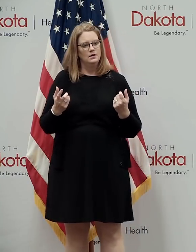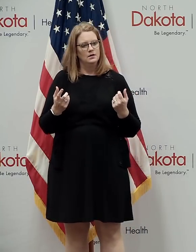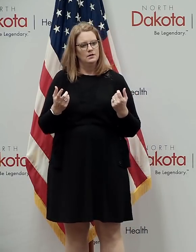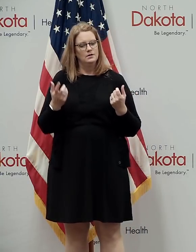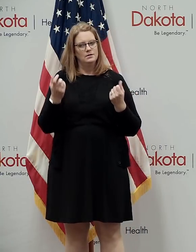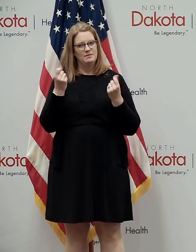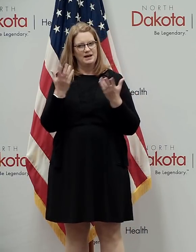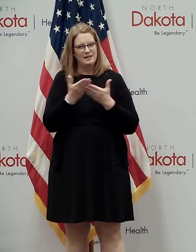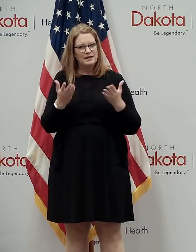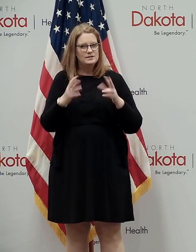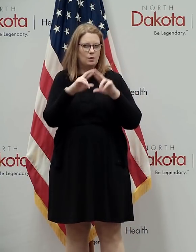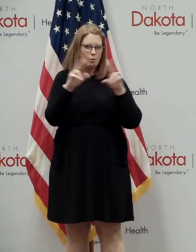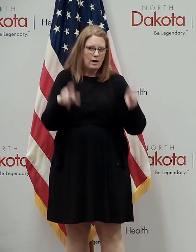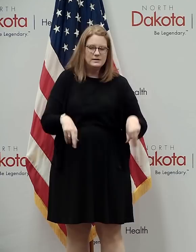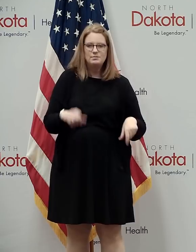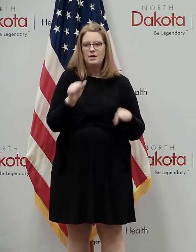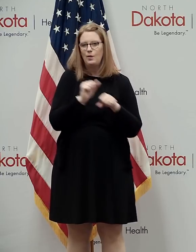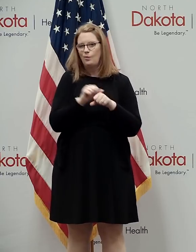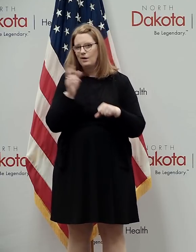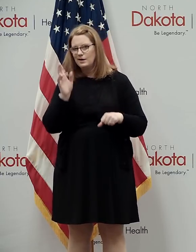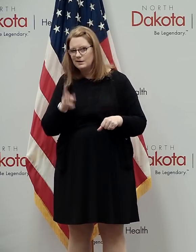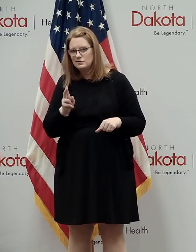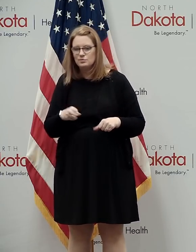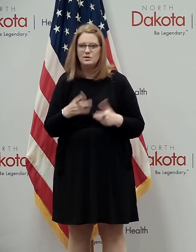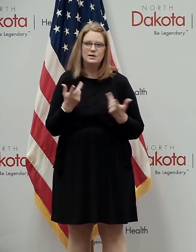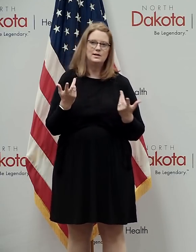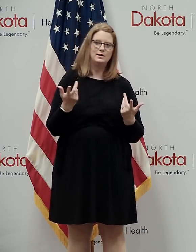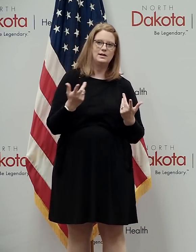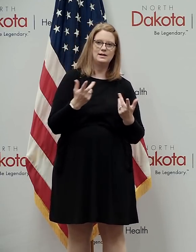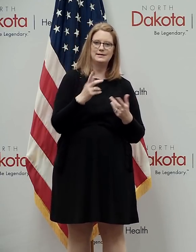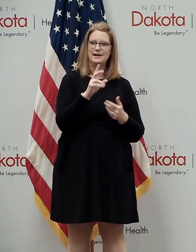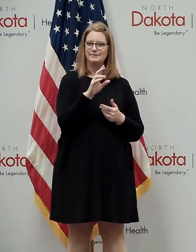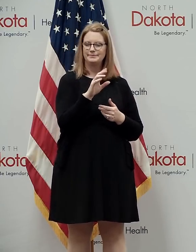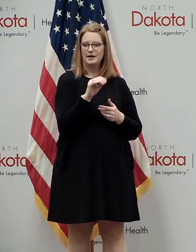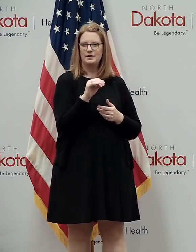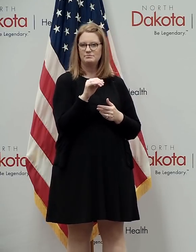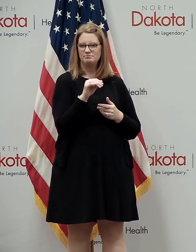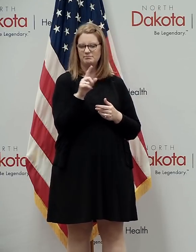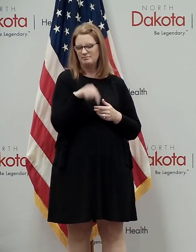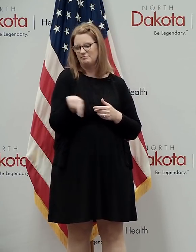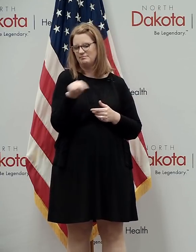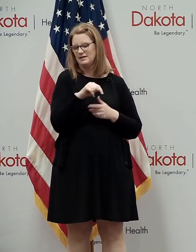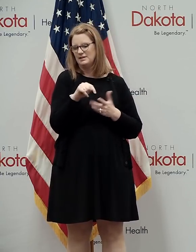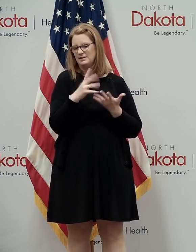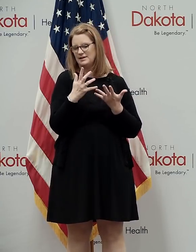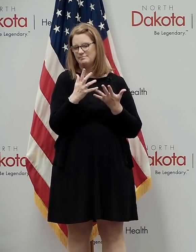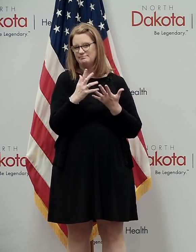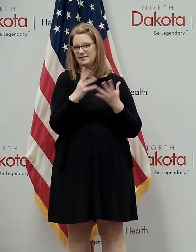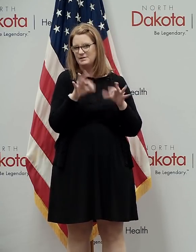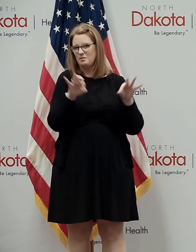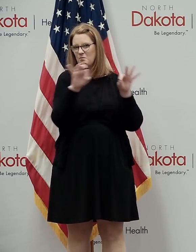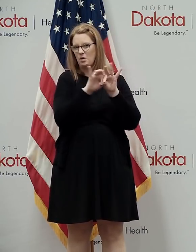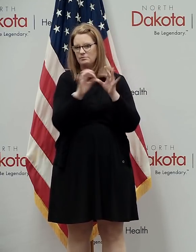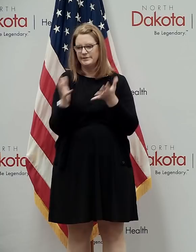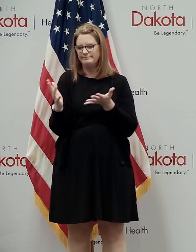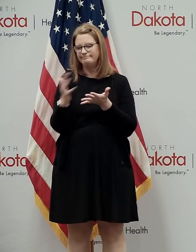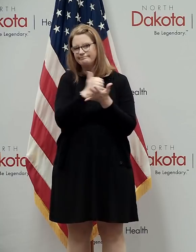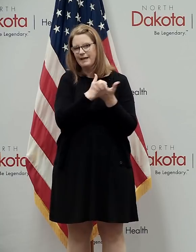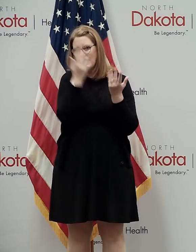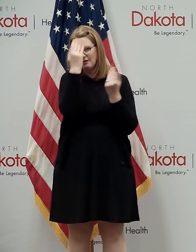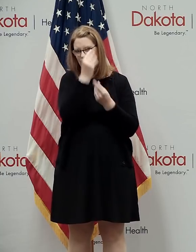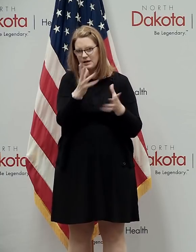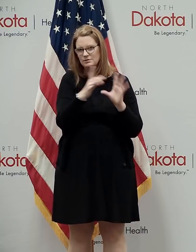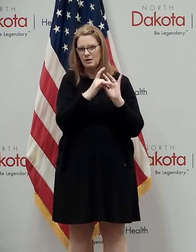a resume, work history, education, demographic information is an important tool in collecting eligible workers in available positions. And